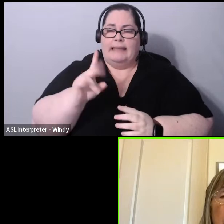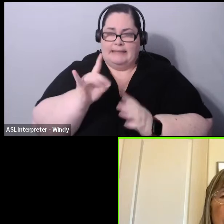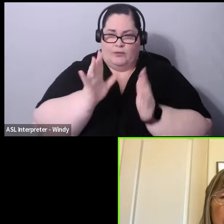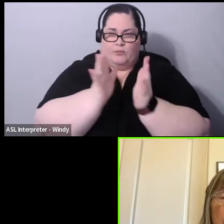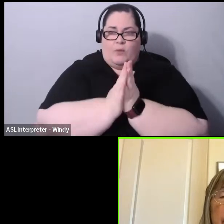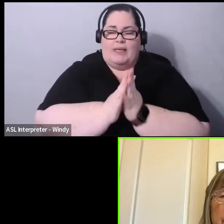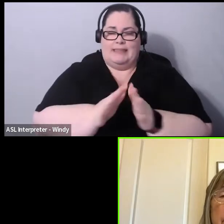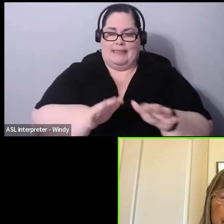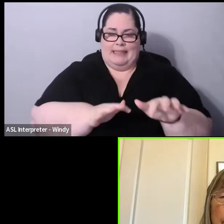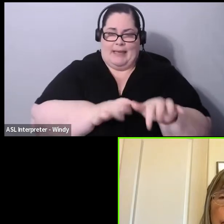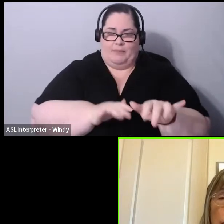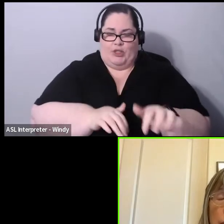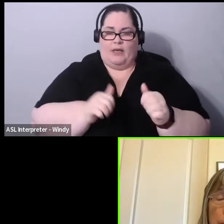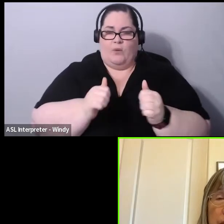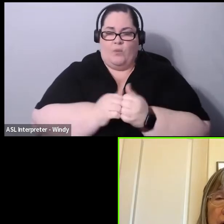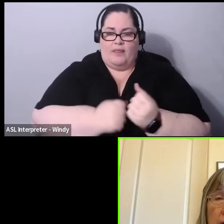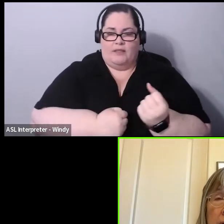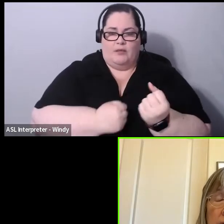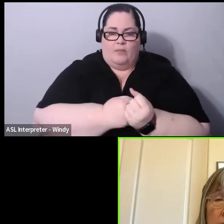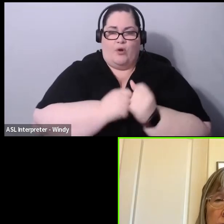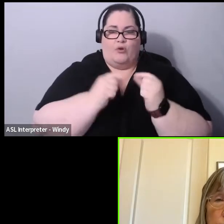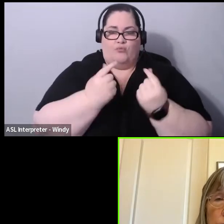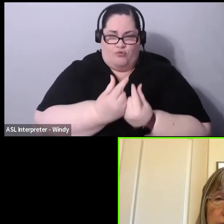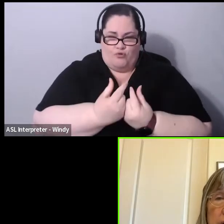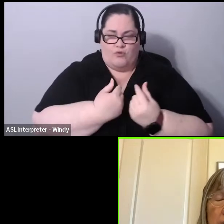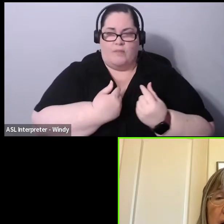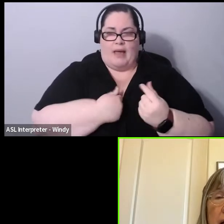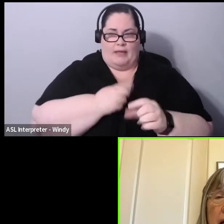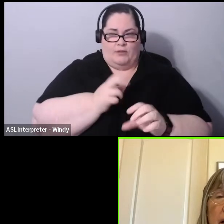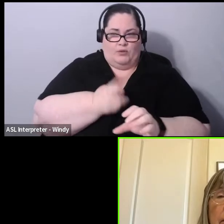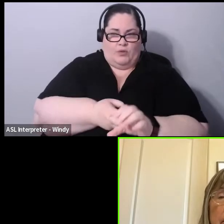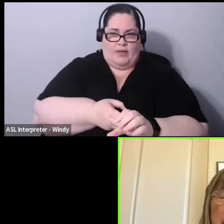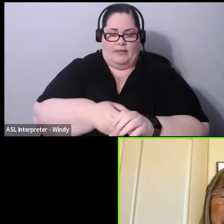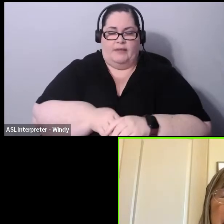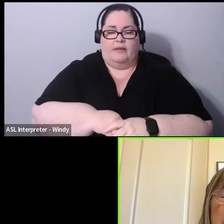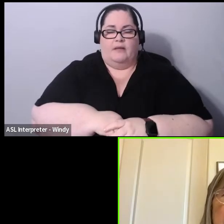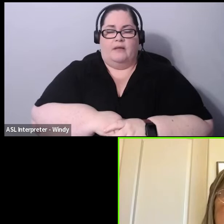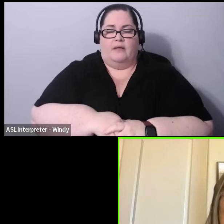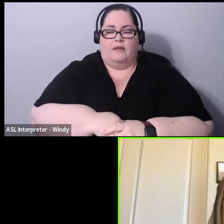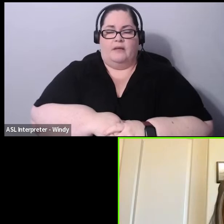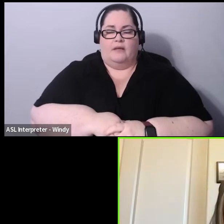captioning with a support group that I joined.